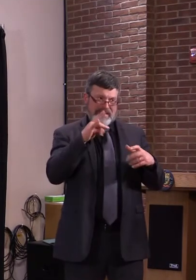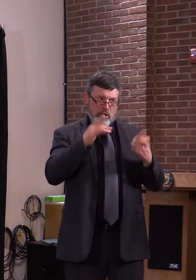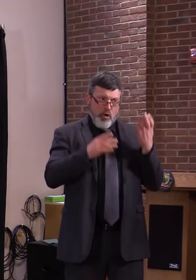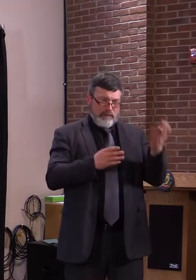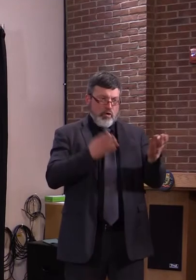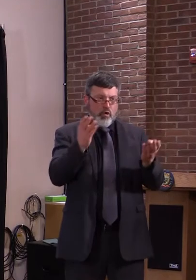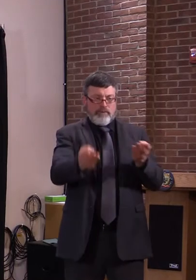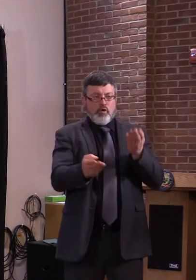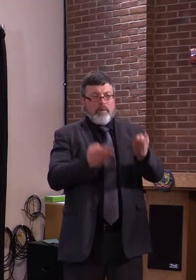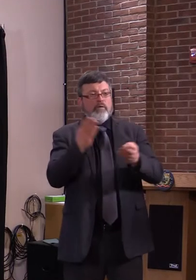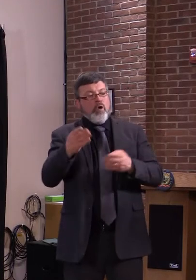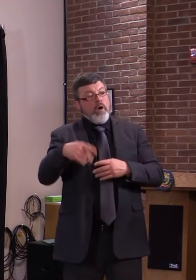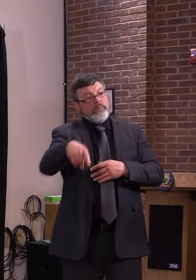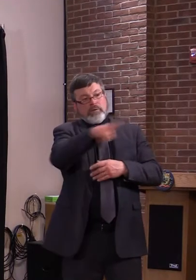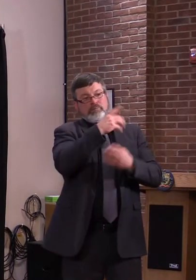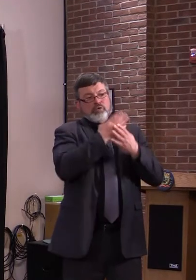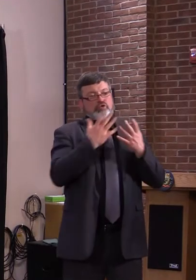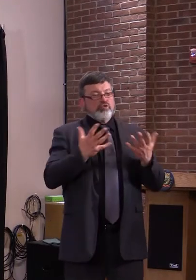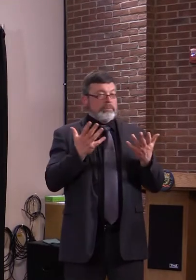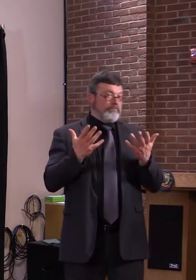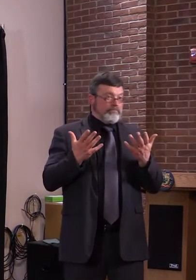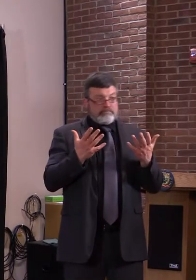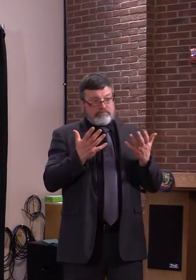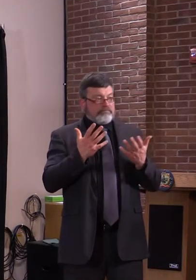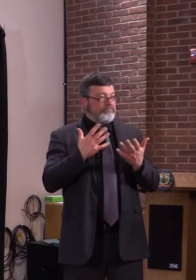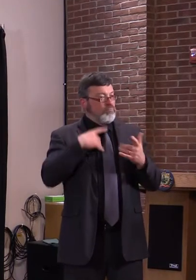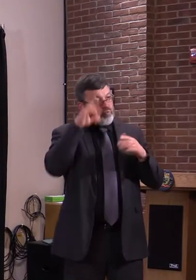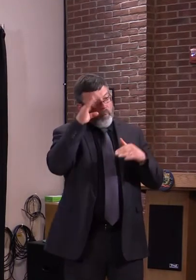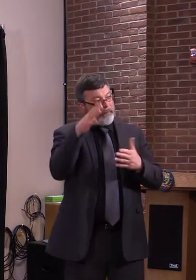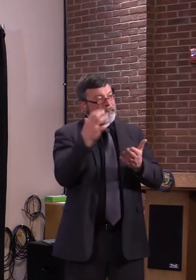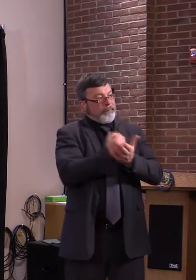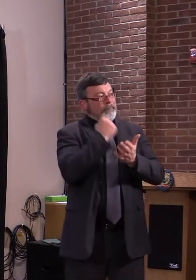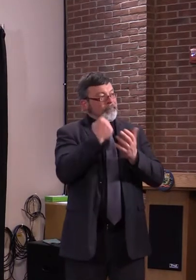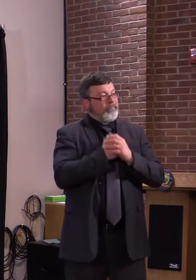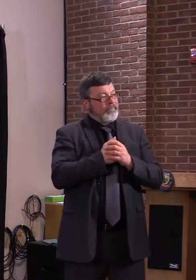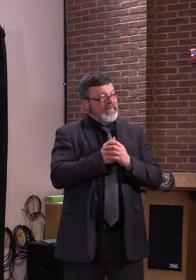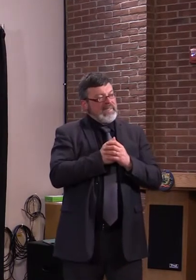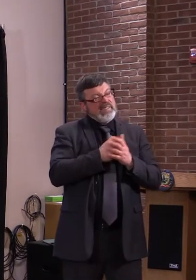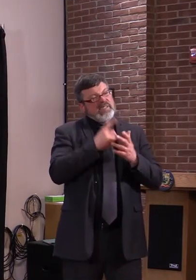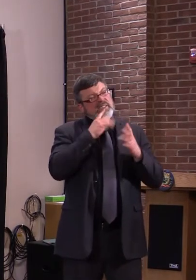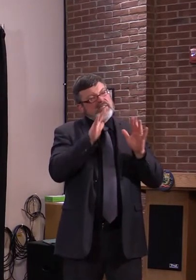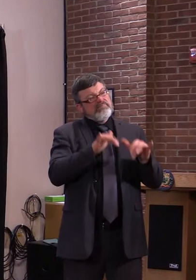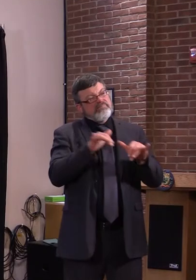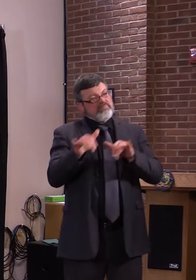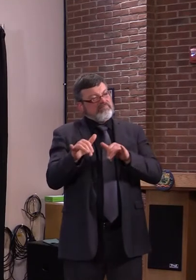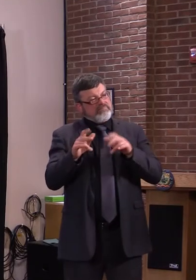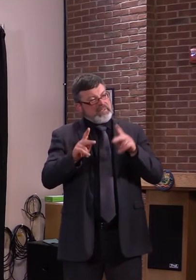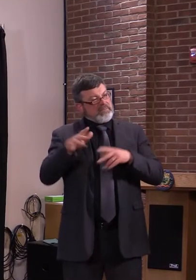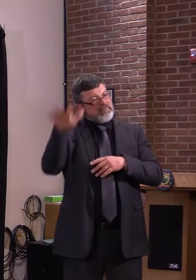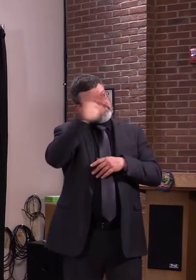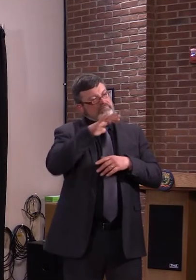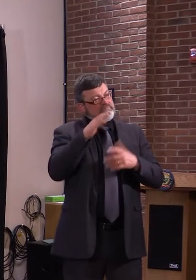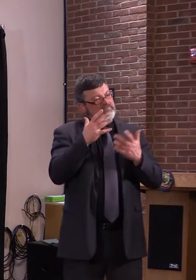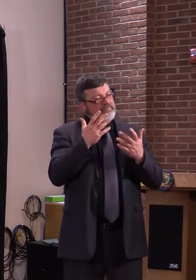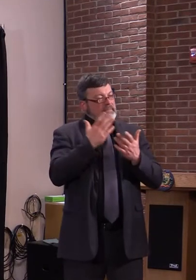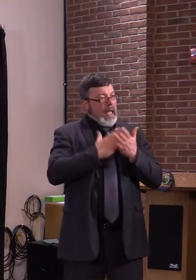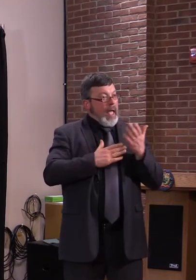correctional facilities, but that that's been a problem throughout the last couple of years. Secretary